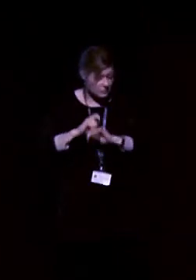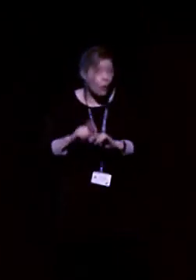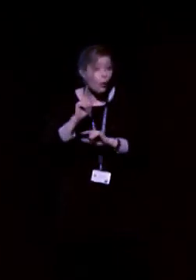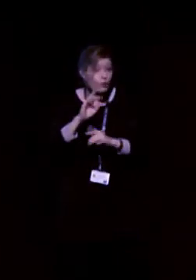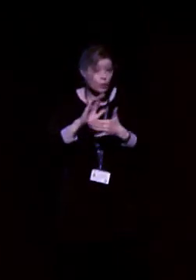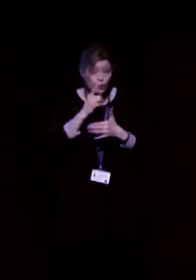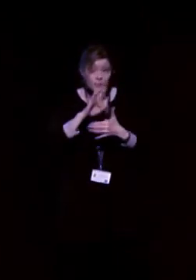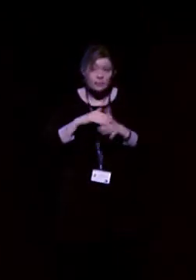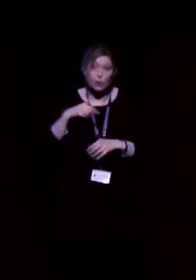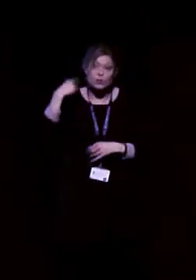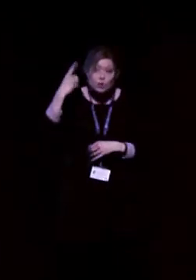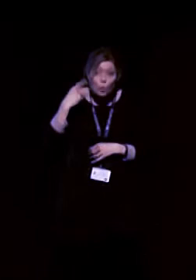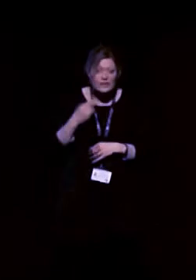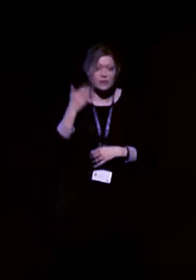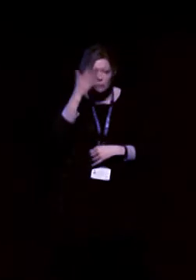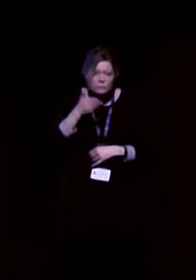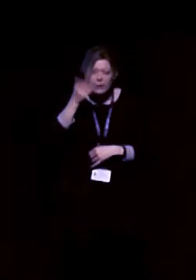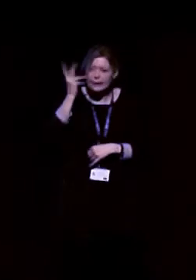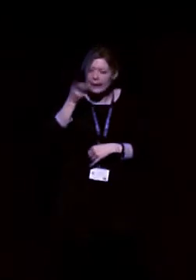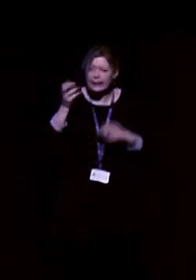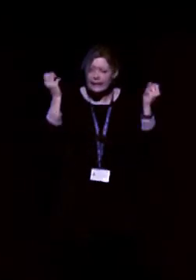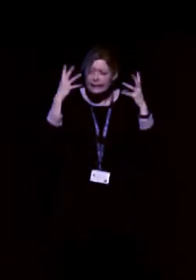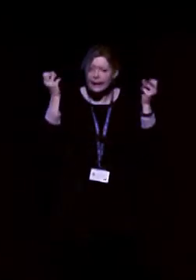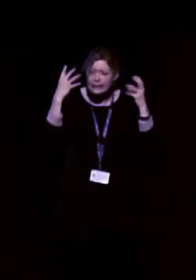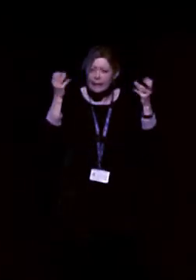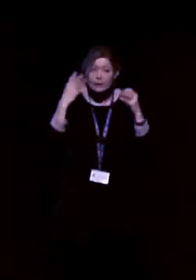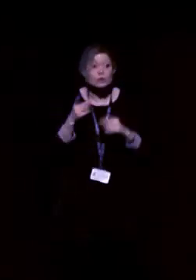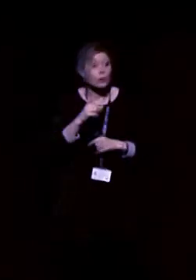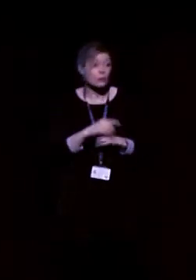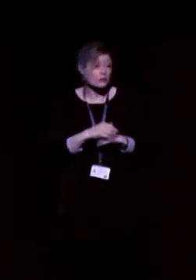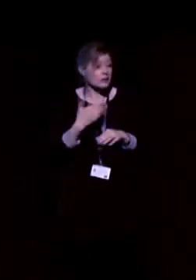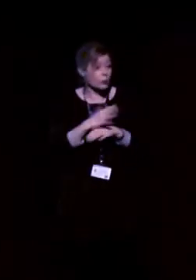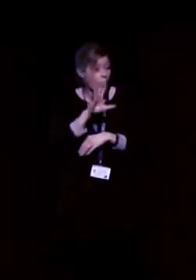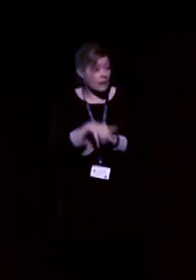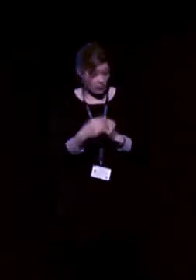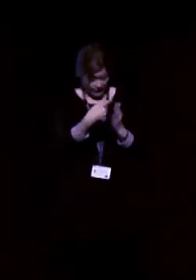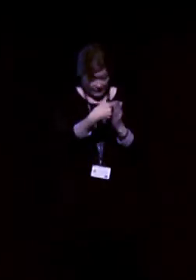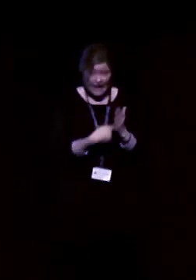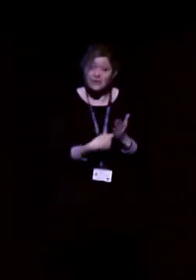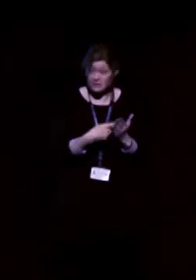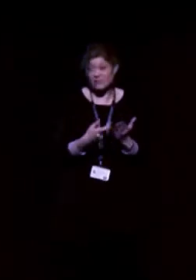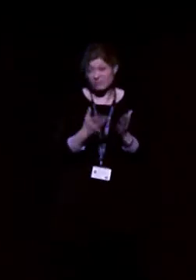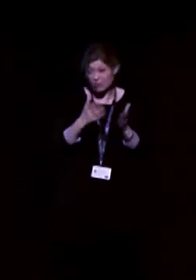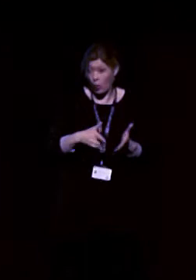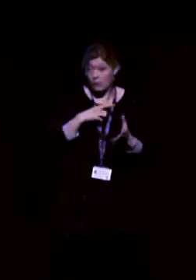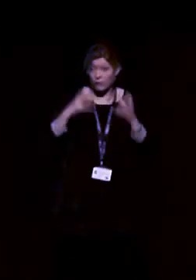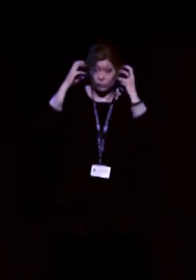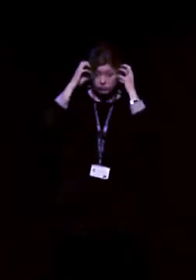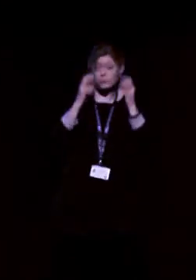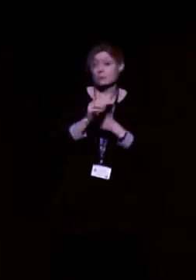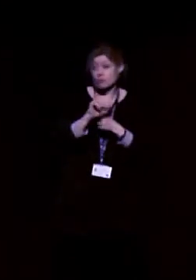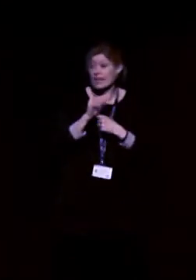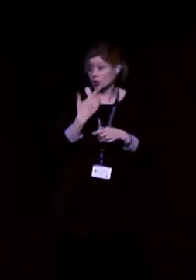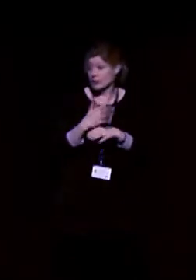exposure. And obviously, if we guard against this, there are workplace standards and also the requirement for protection at work.